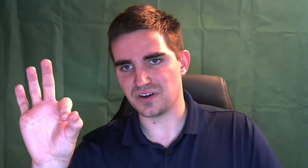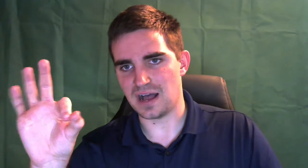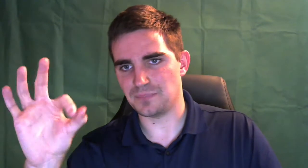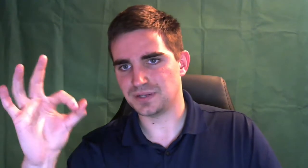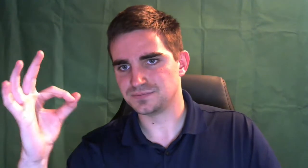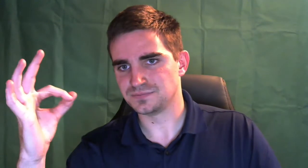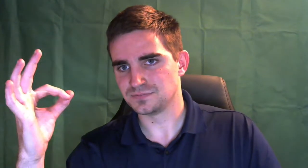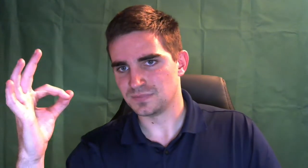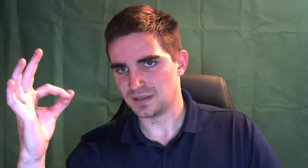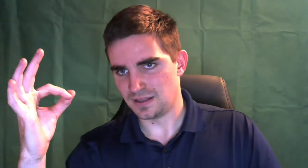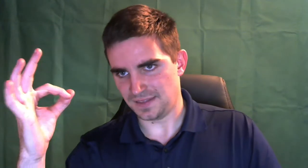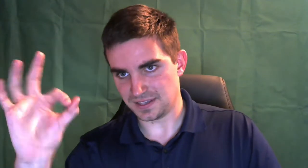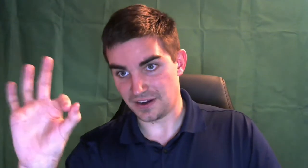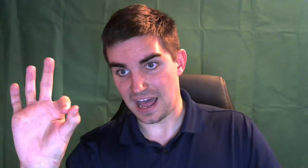up. That's the letter F.